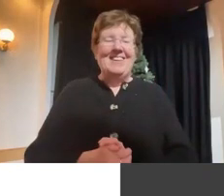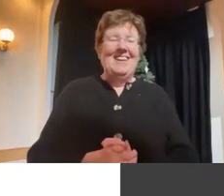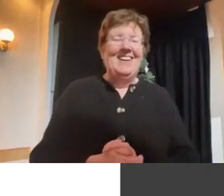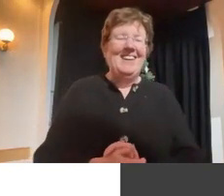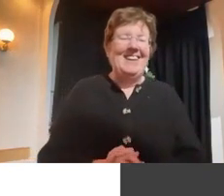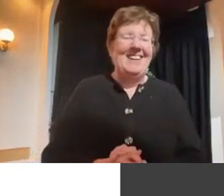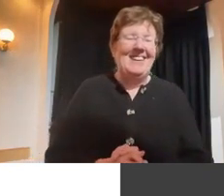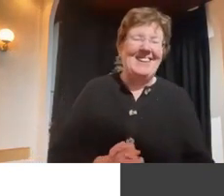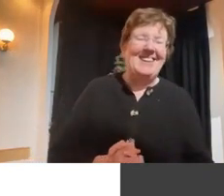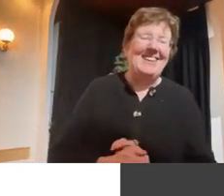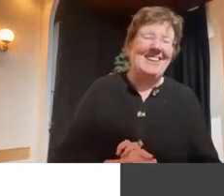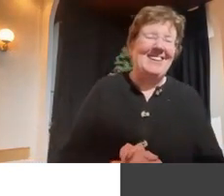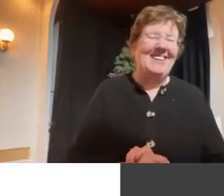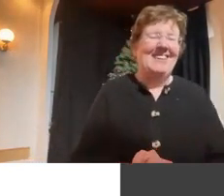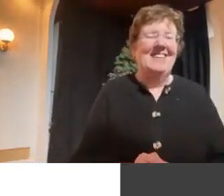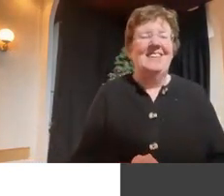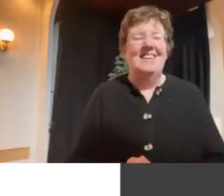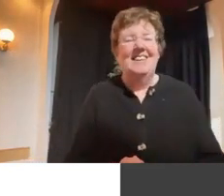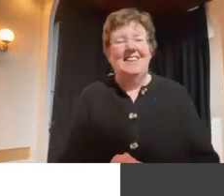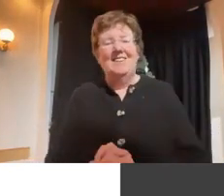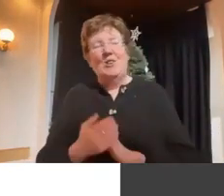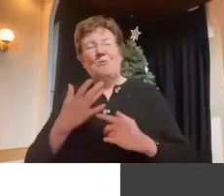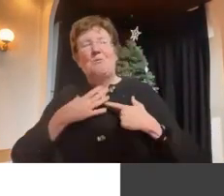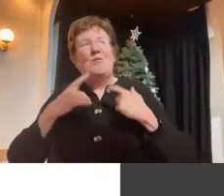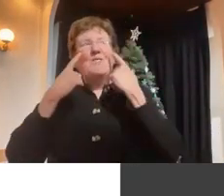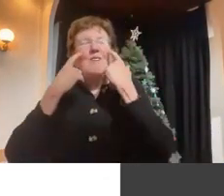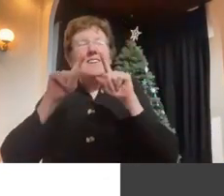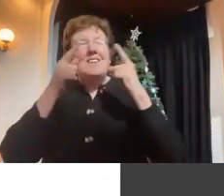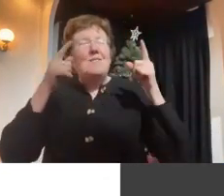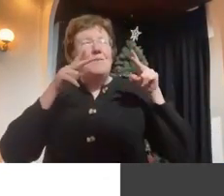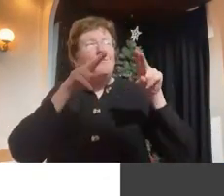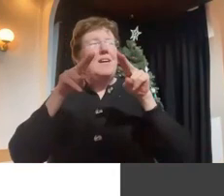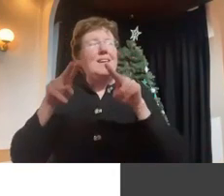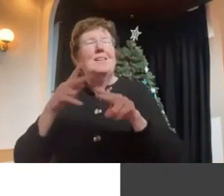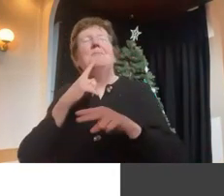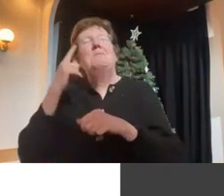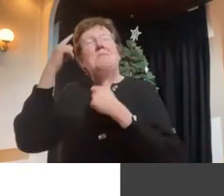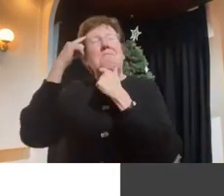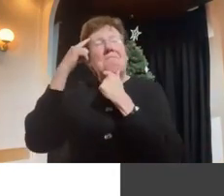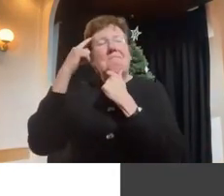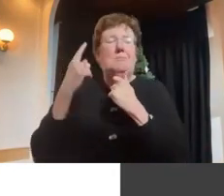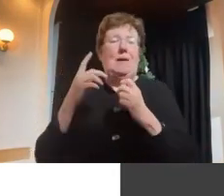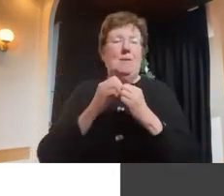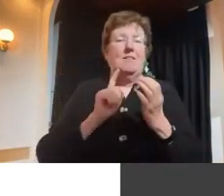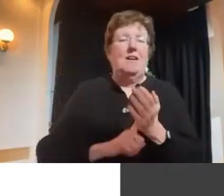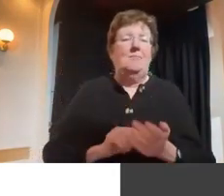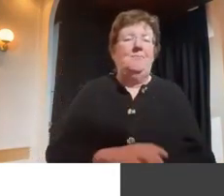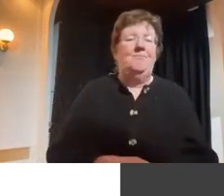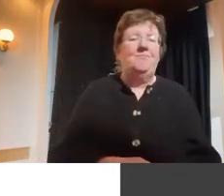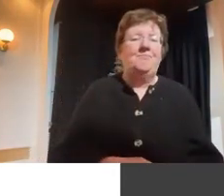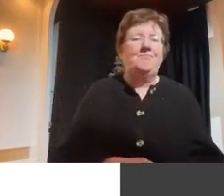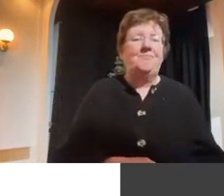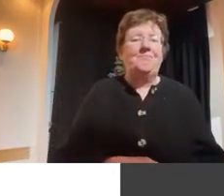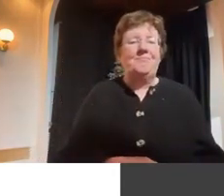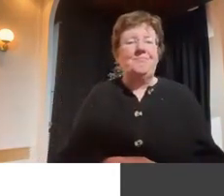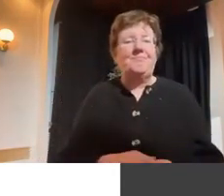So I'm old, I have to stand closer to the screen, sorry. Hope everyone can still see me. So we wanted to find a different way of displaying